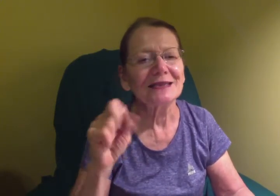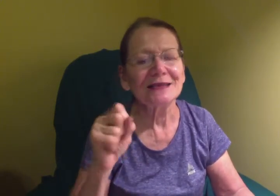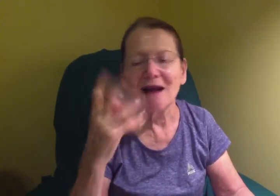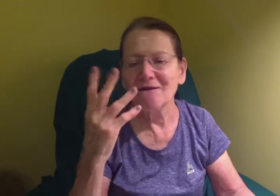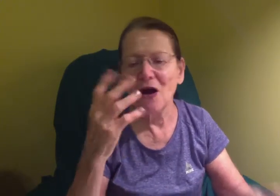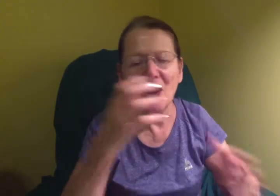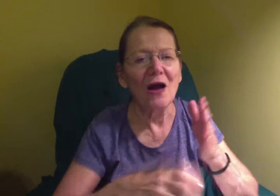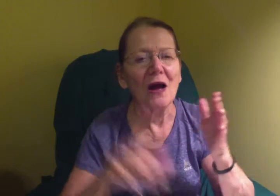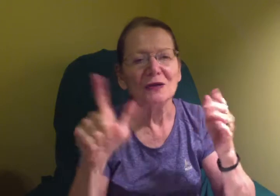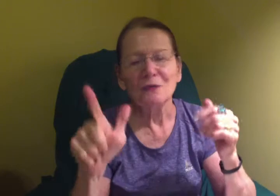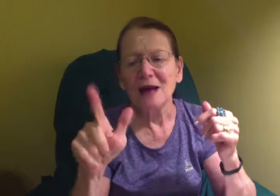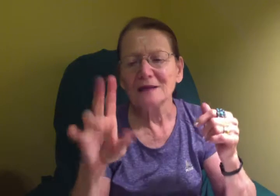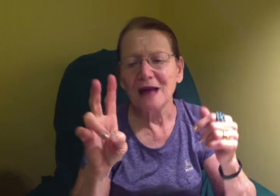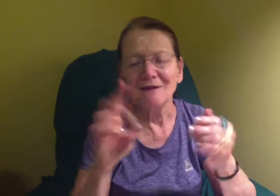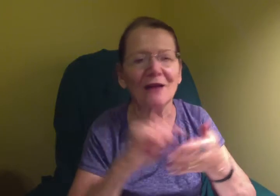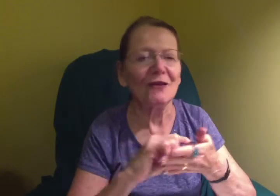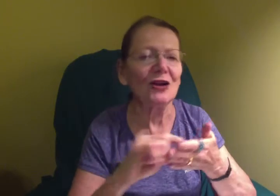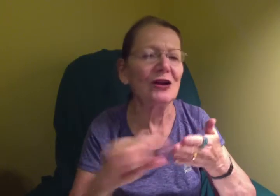And I... But ever...